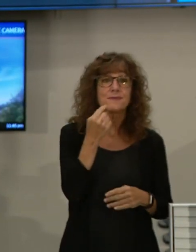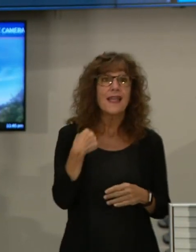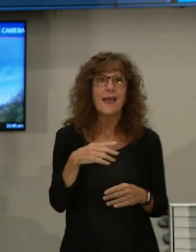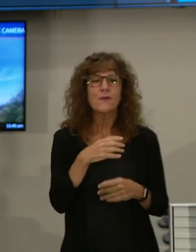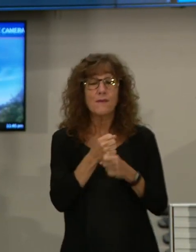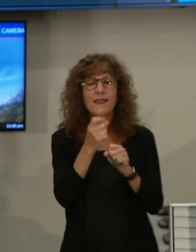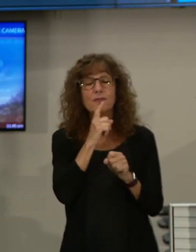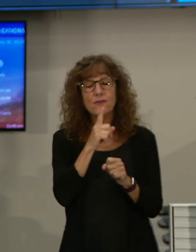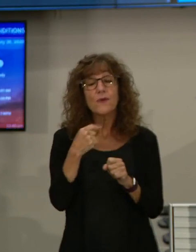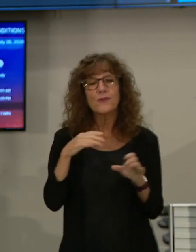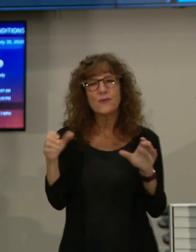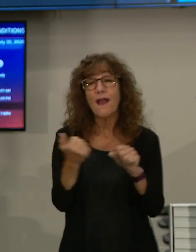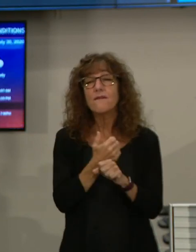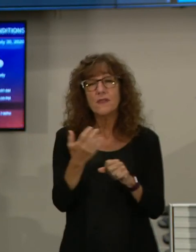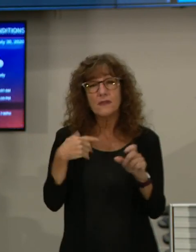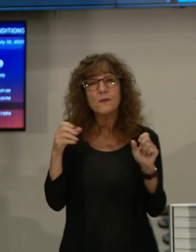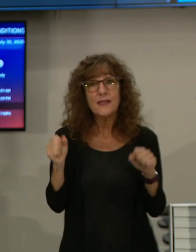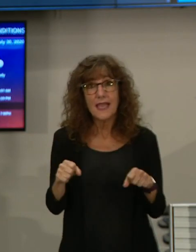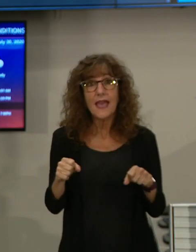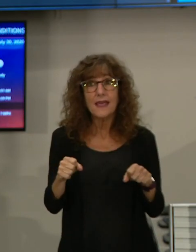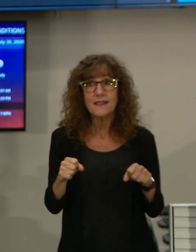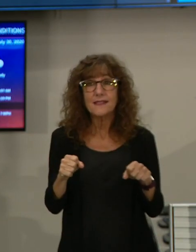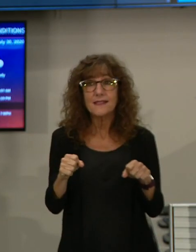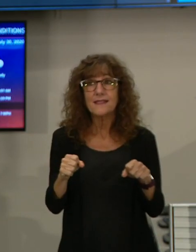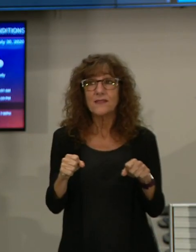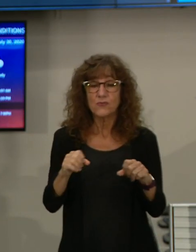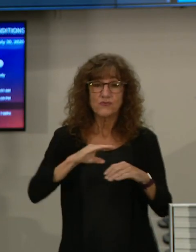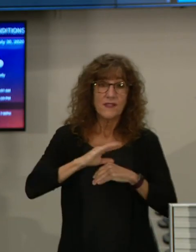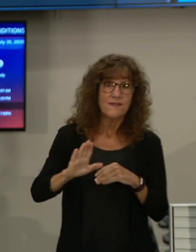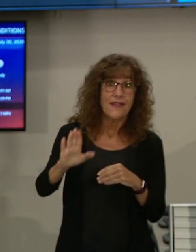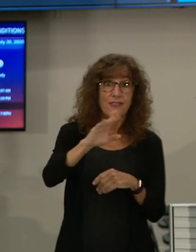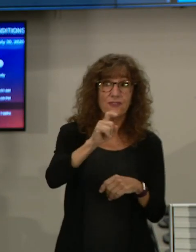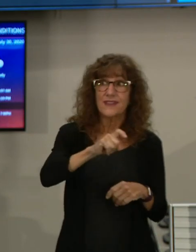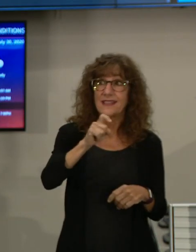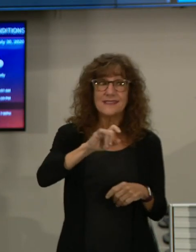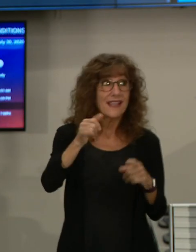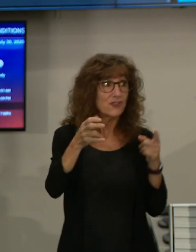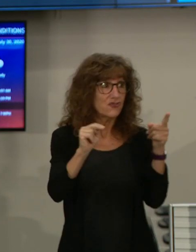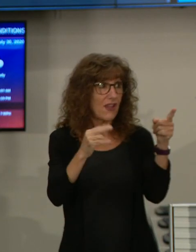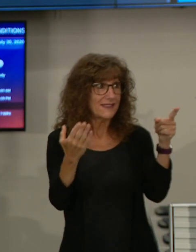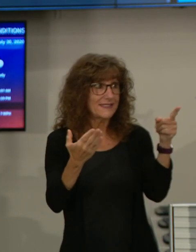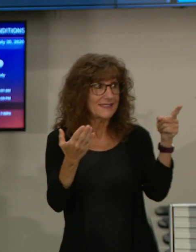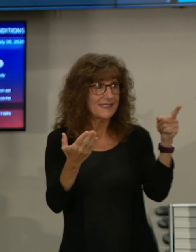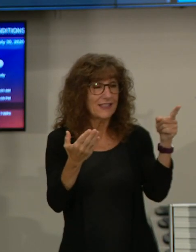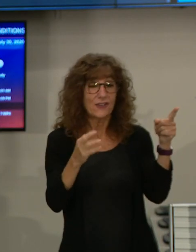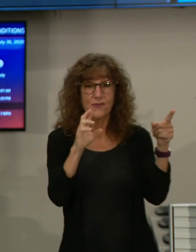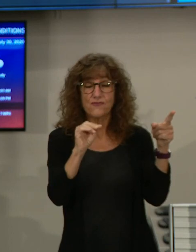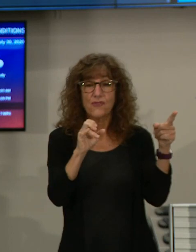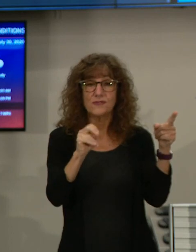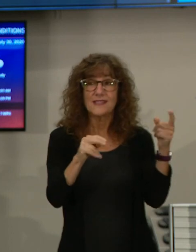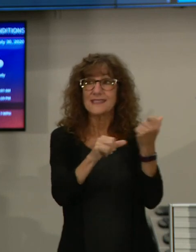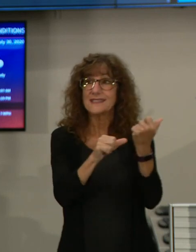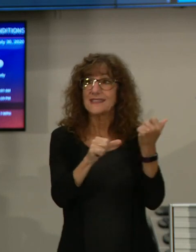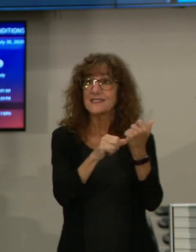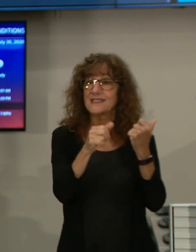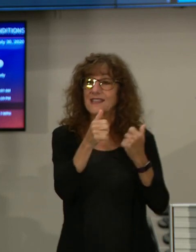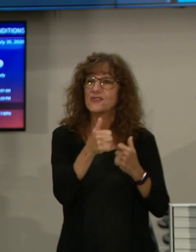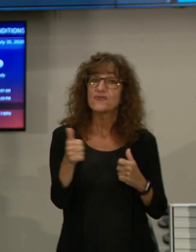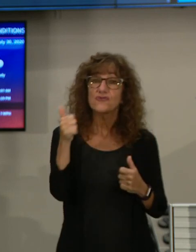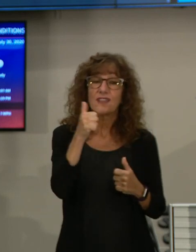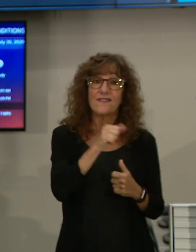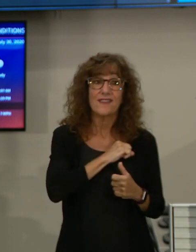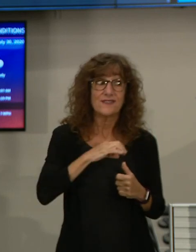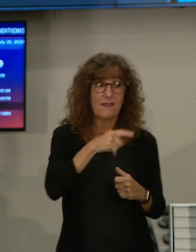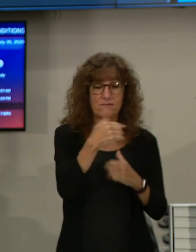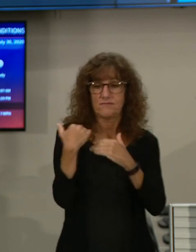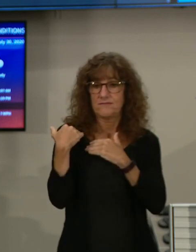make sure that we do everything we can to meet the need. And John is here. John Erzin, our Deputy Chief of Staff. John has been the person who's been in